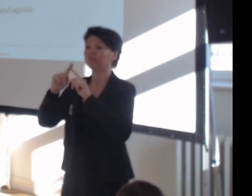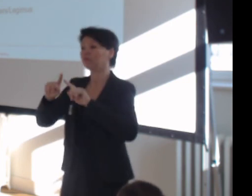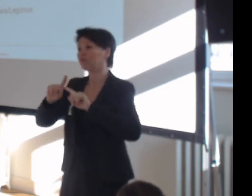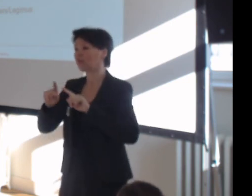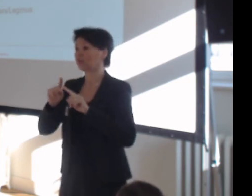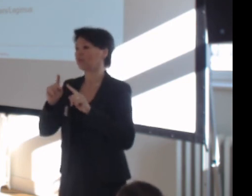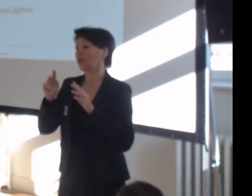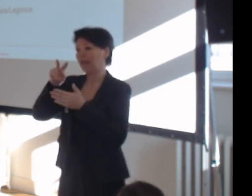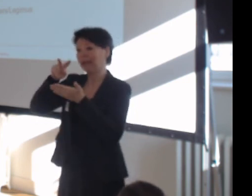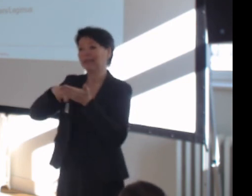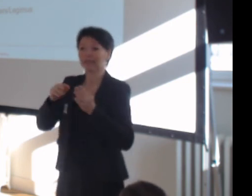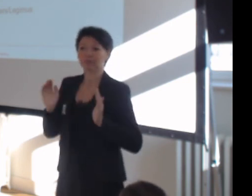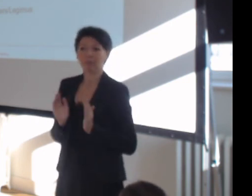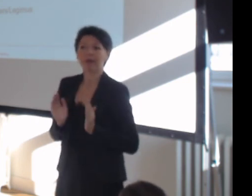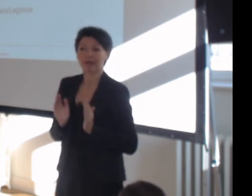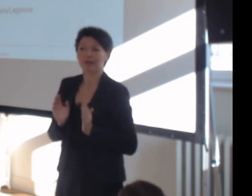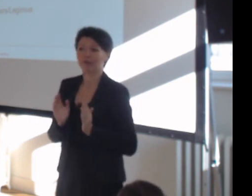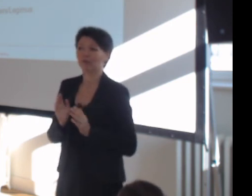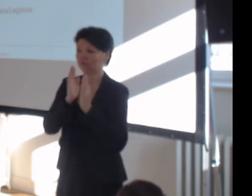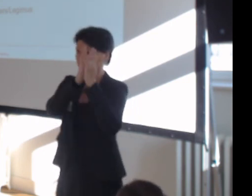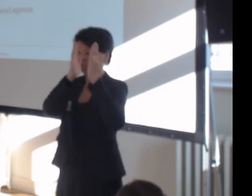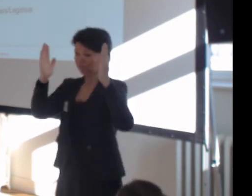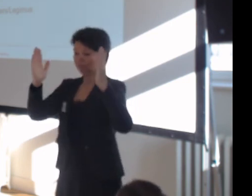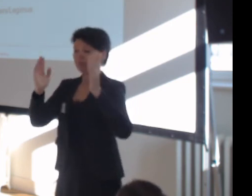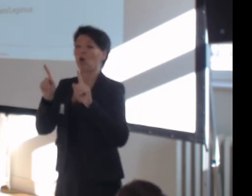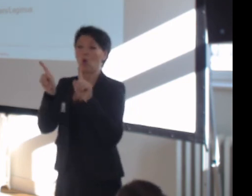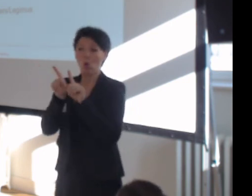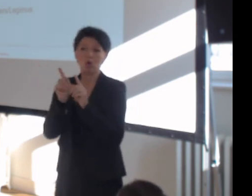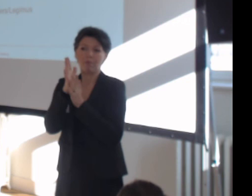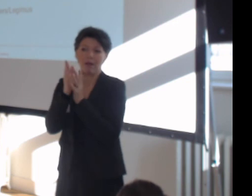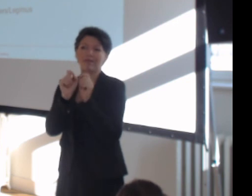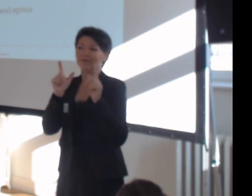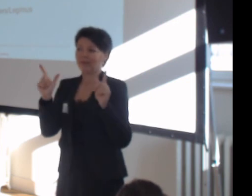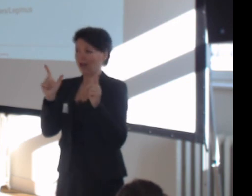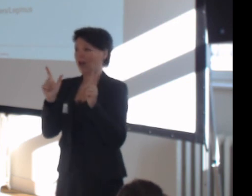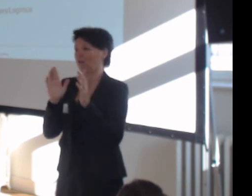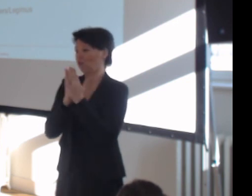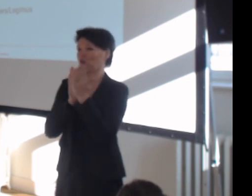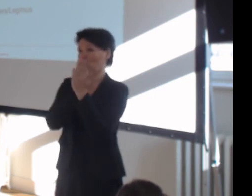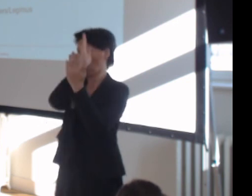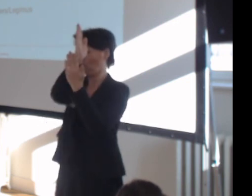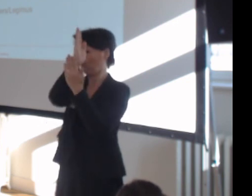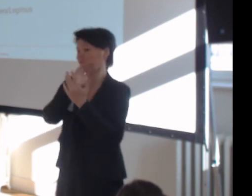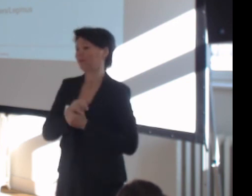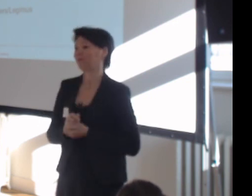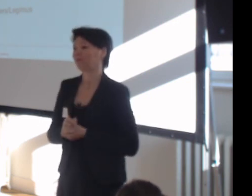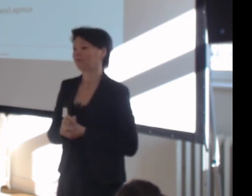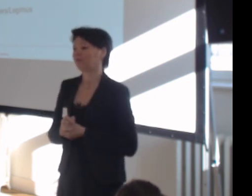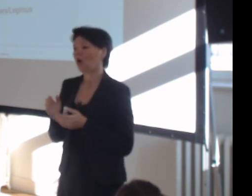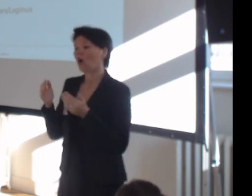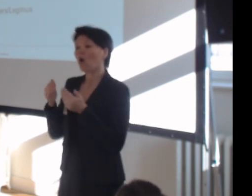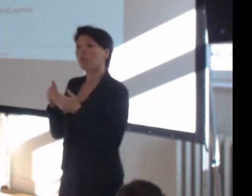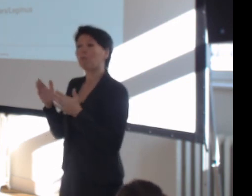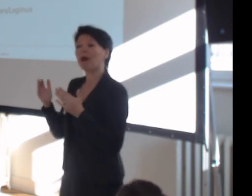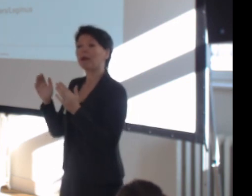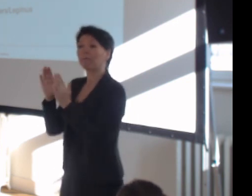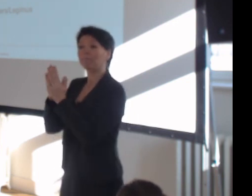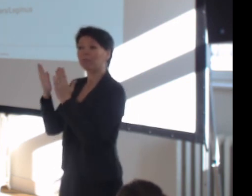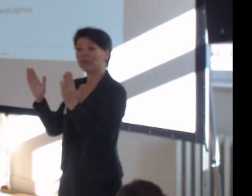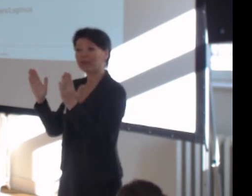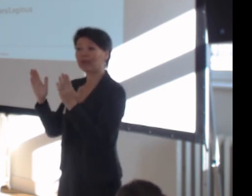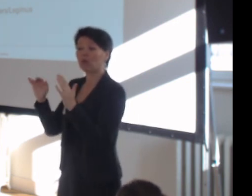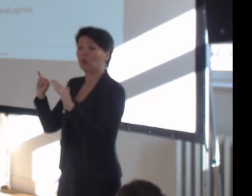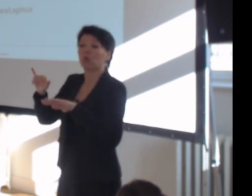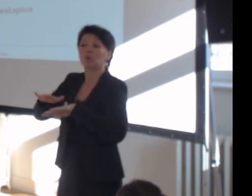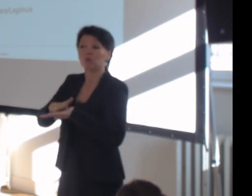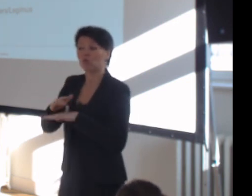disabilities, and they put their sign language books on these shelves as well. And the public libraries, either they